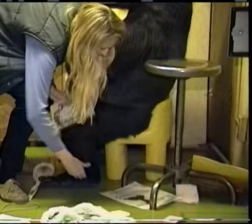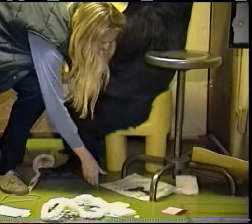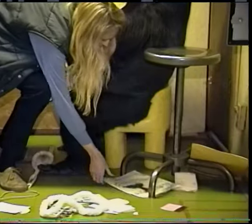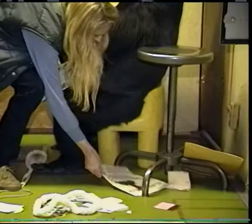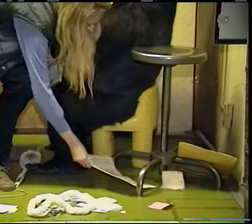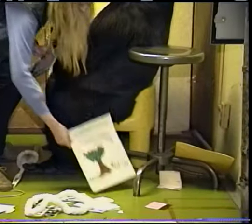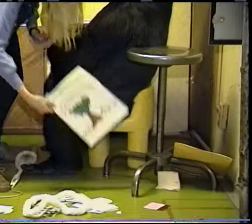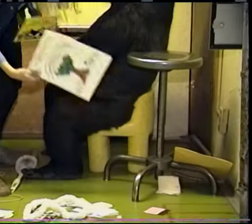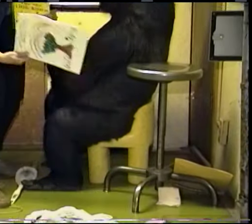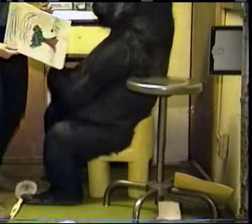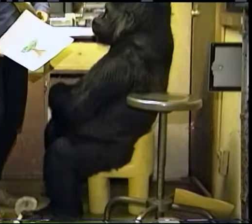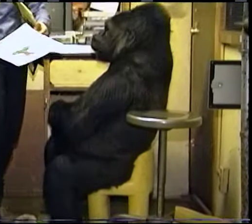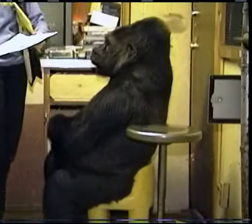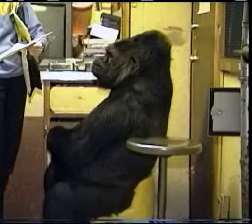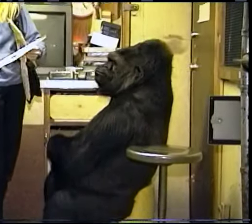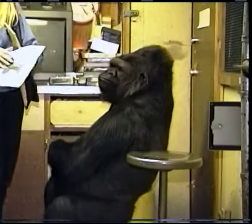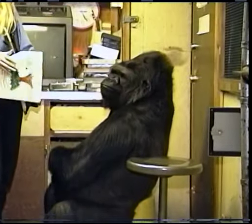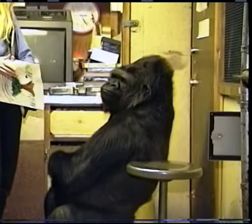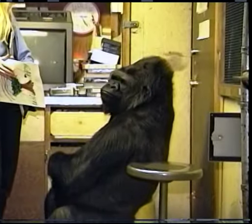There's a couple of things you got. You got something from children.